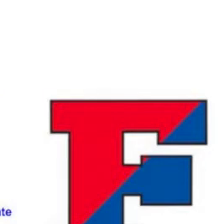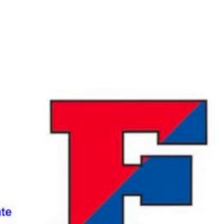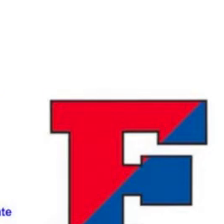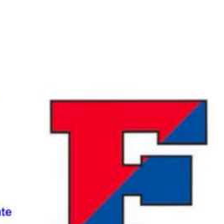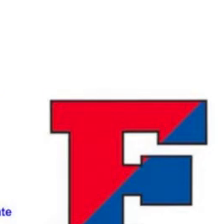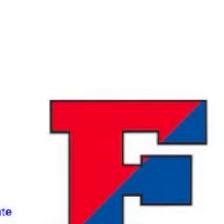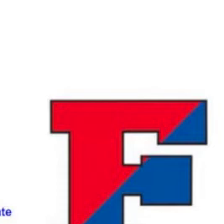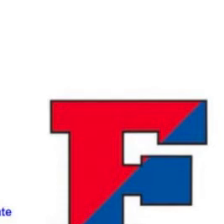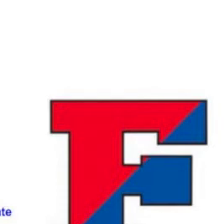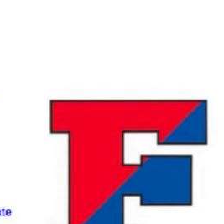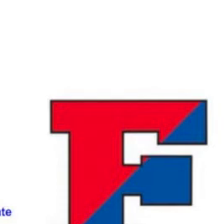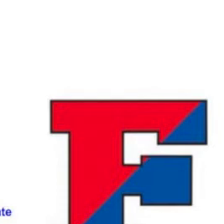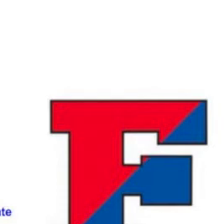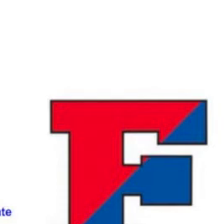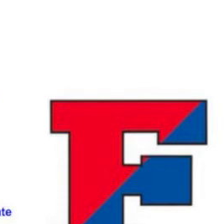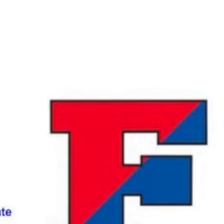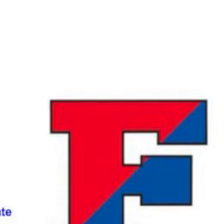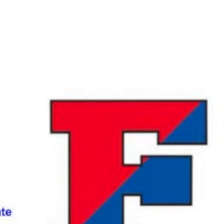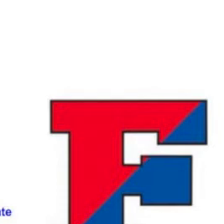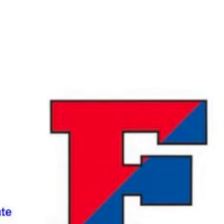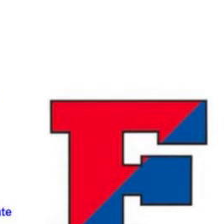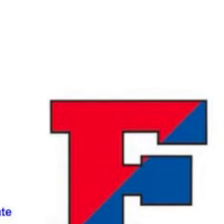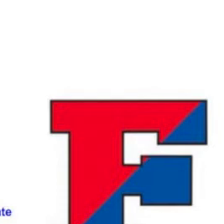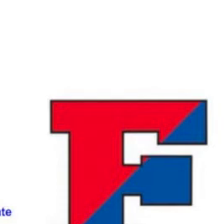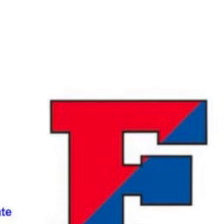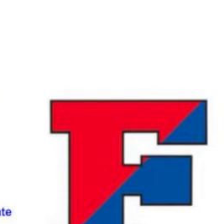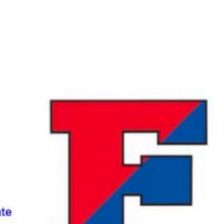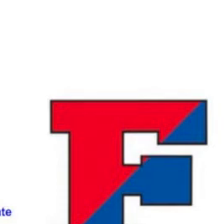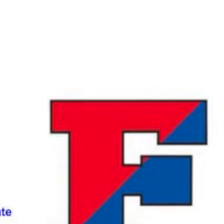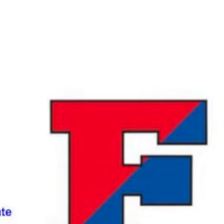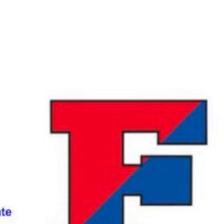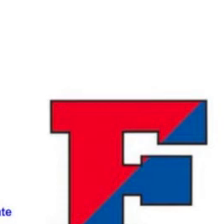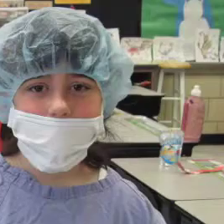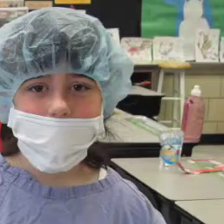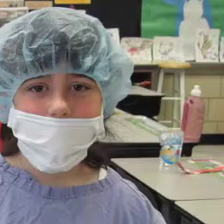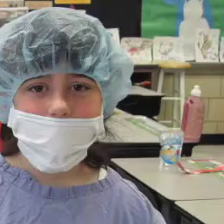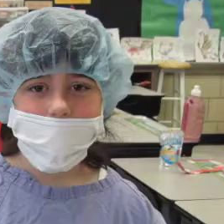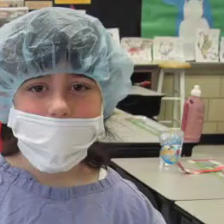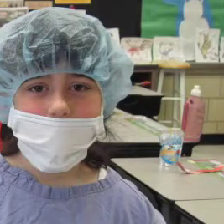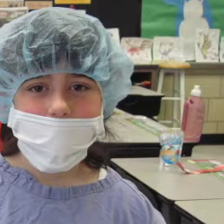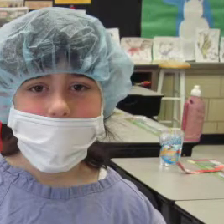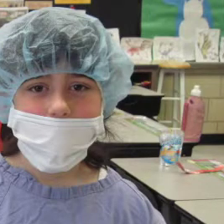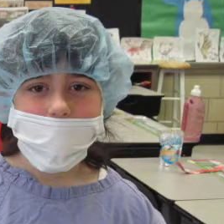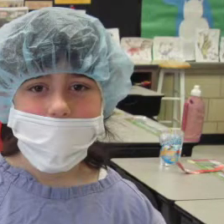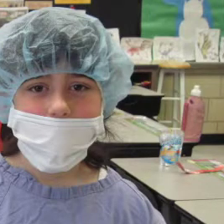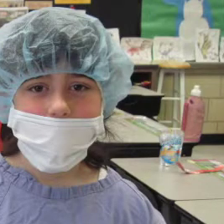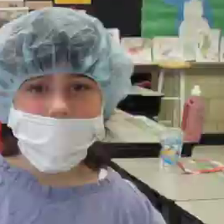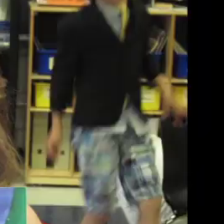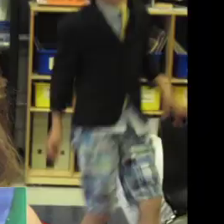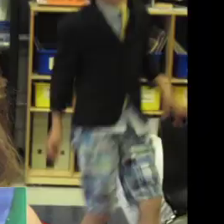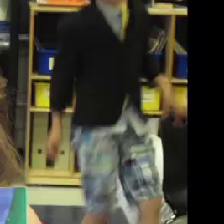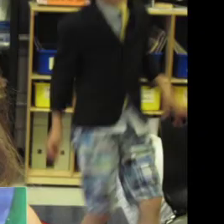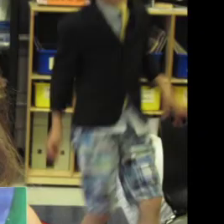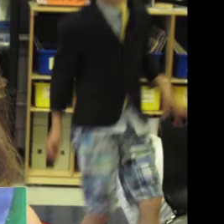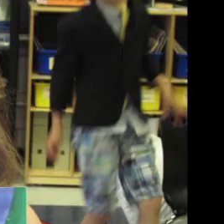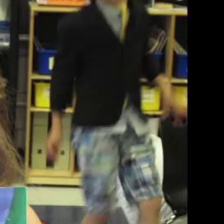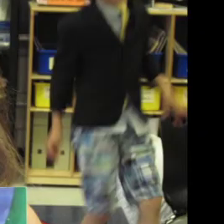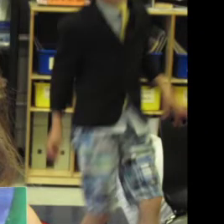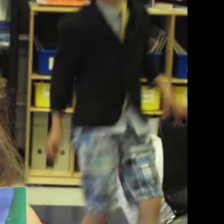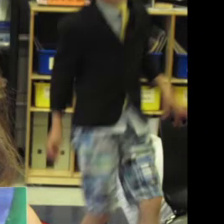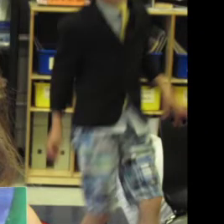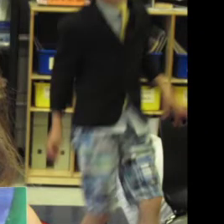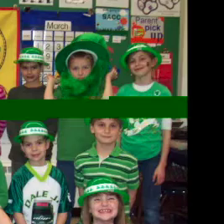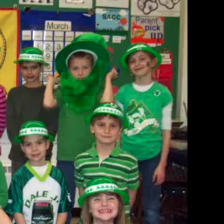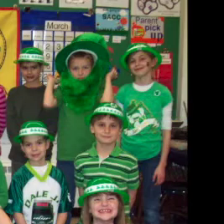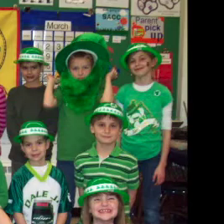various platforms, the Board's vision and mission has given a voice to our students. Every year is vital. And the